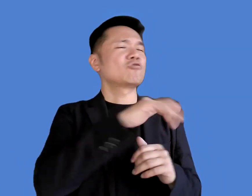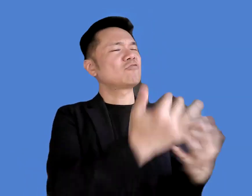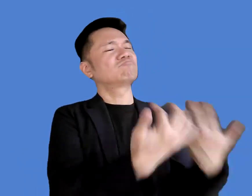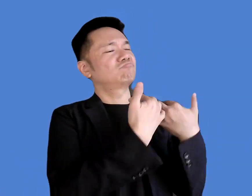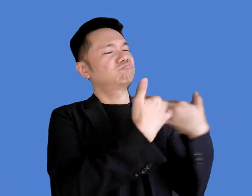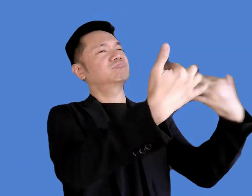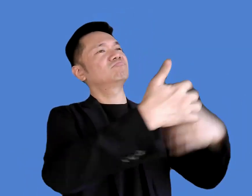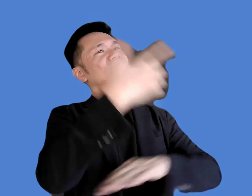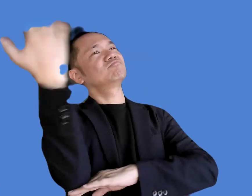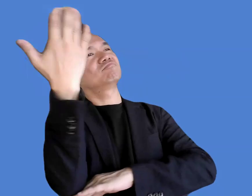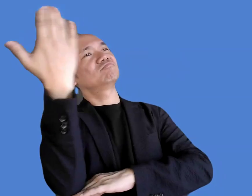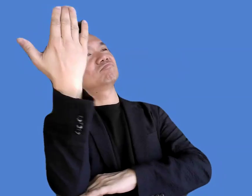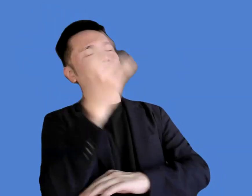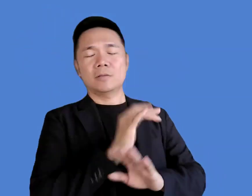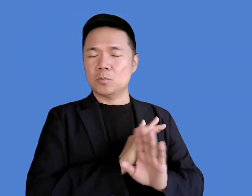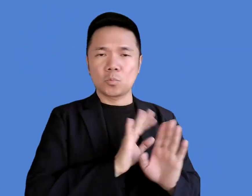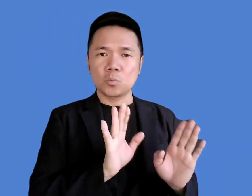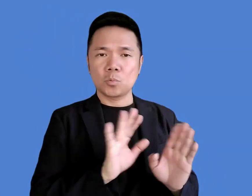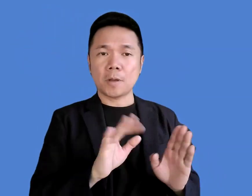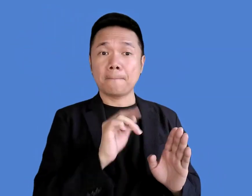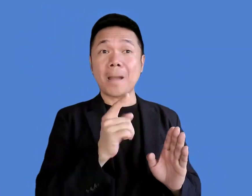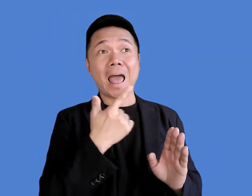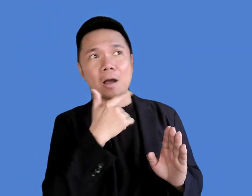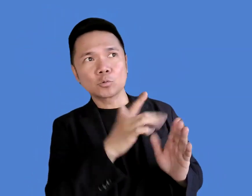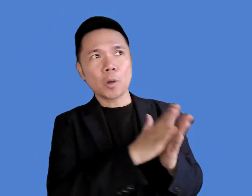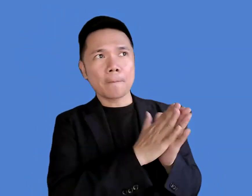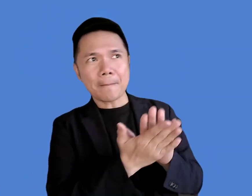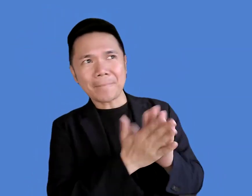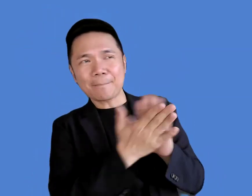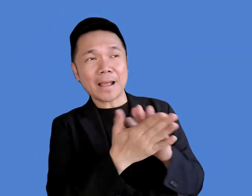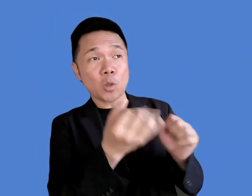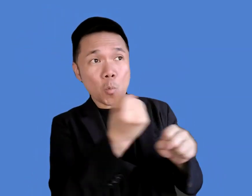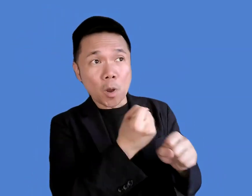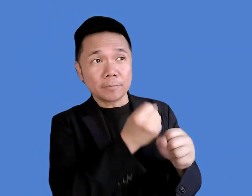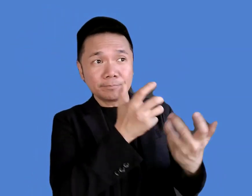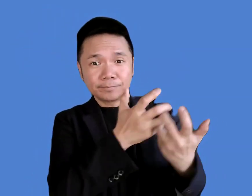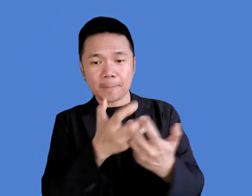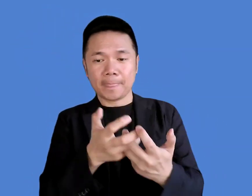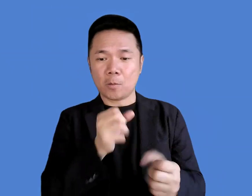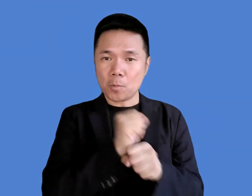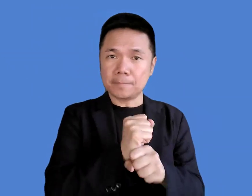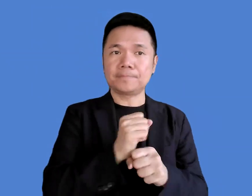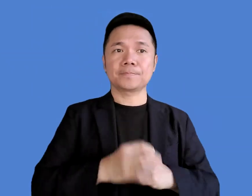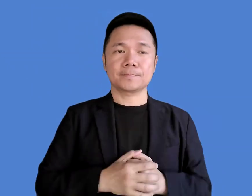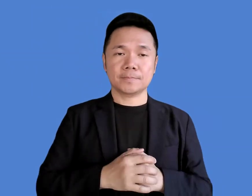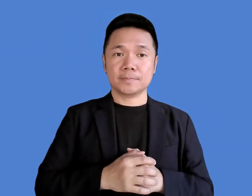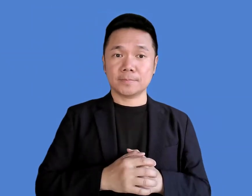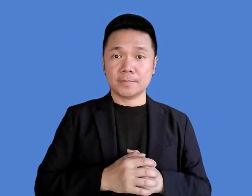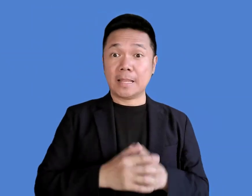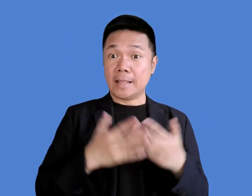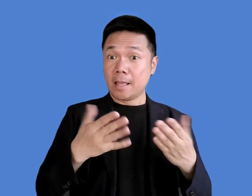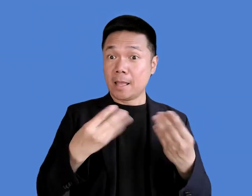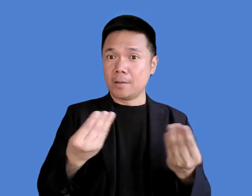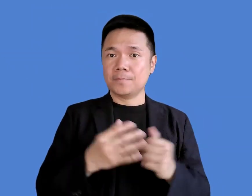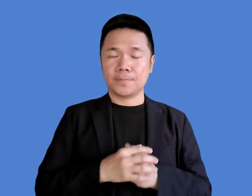of working on engaging. We're talking about application and also engaging workshops. So the way that we've devised this